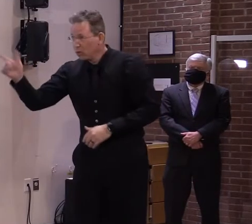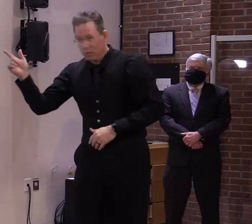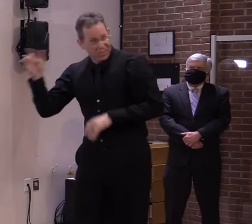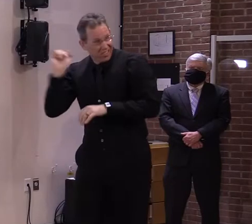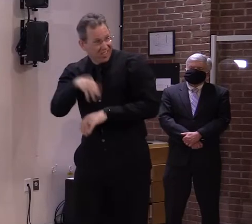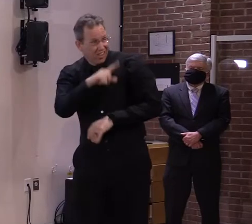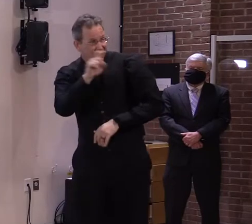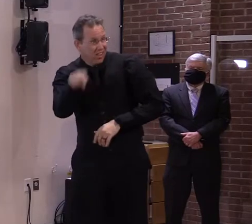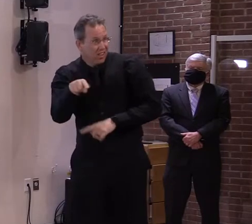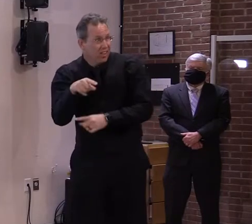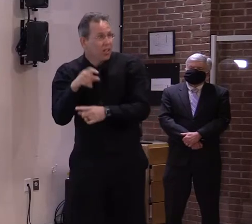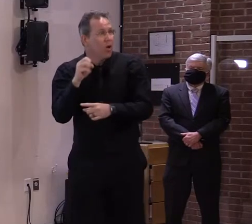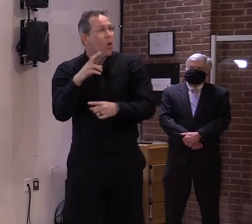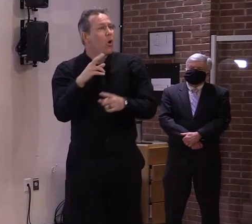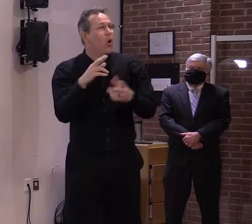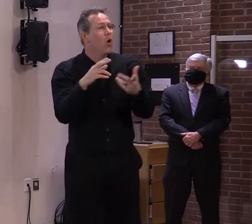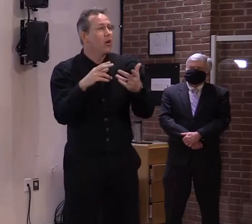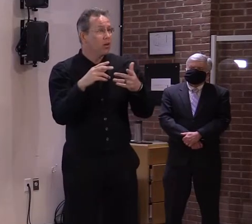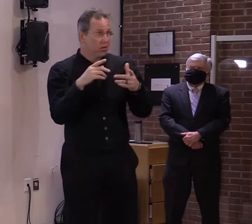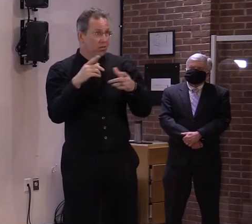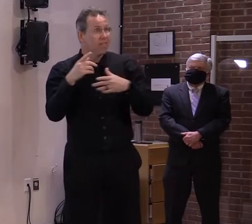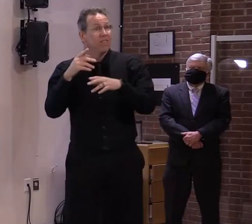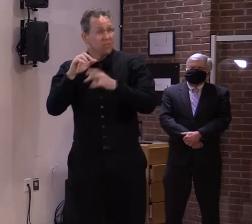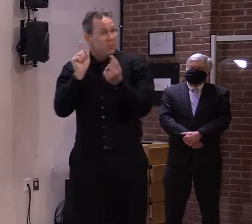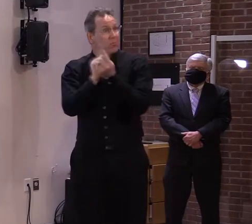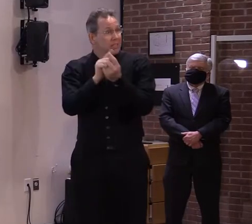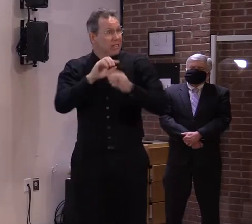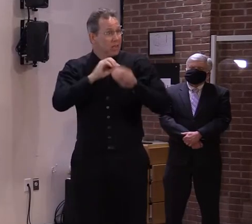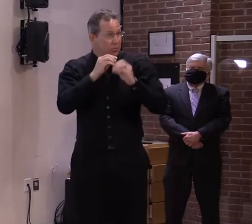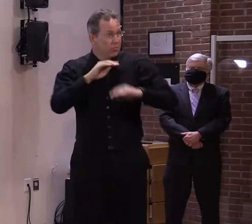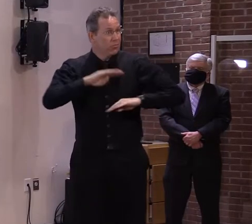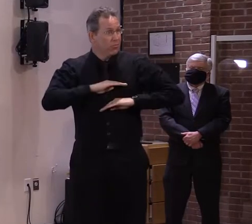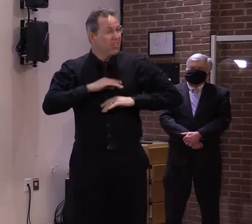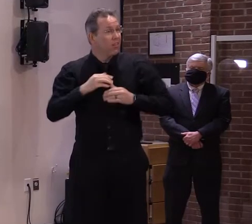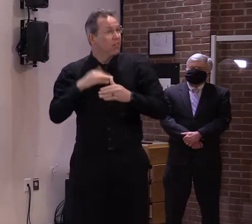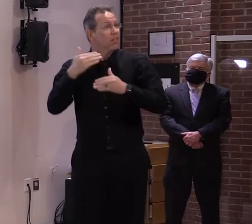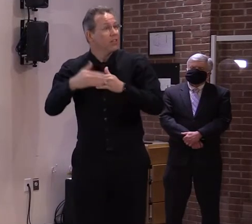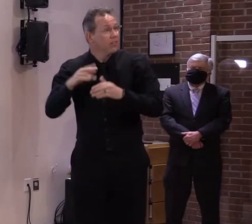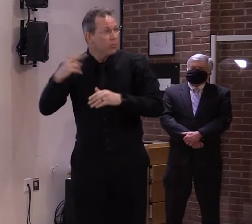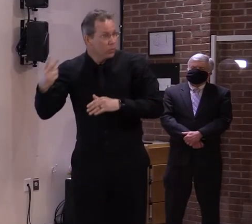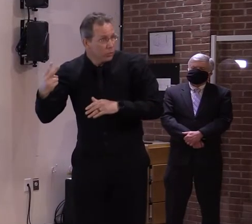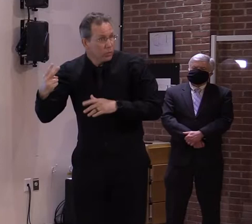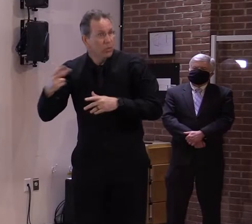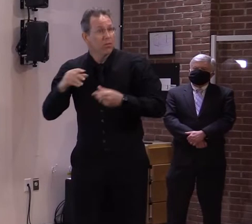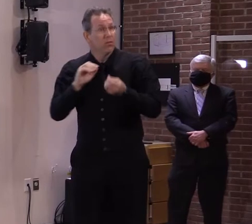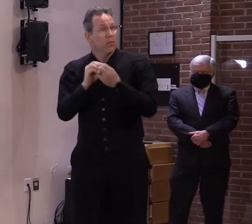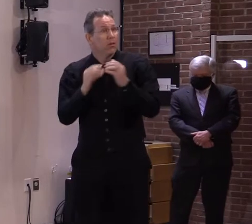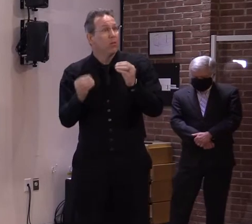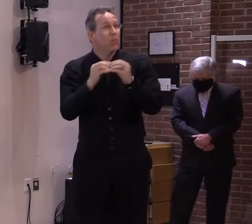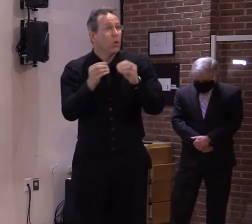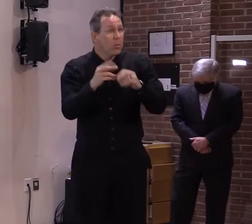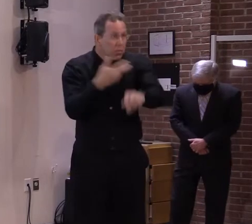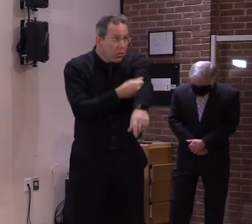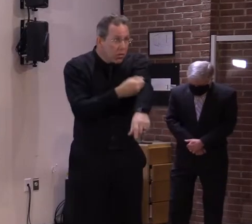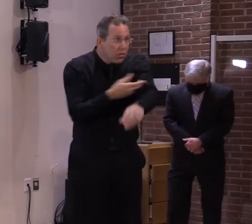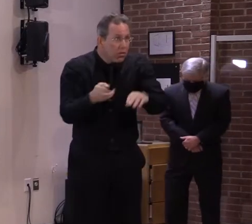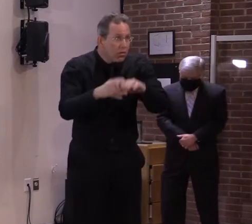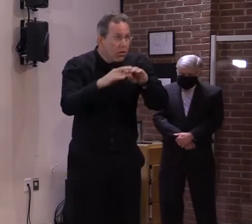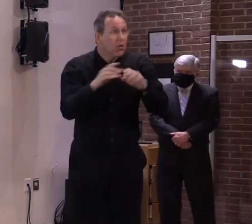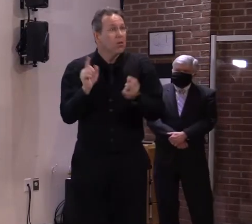that point, and before we make the next step. But we'll know more as we move